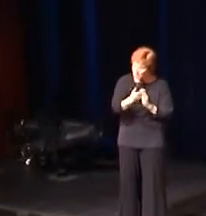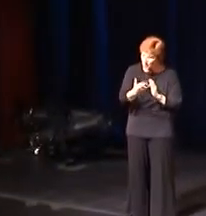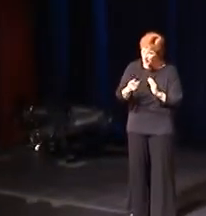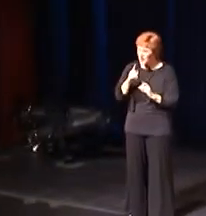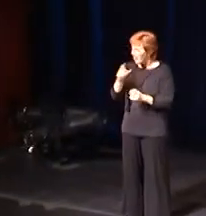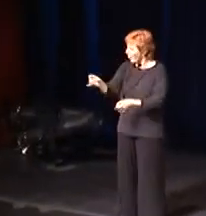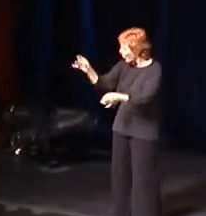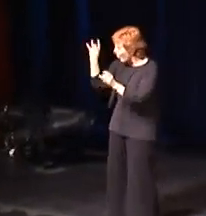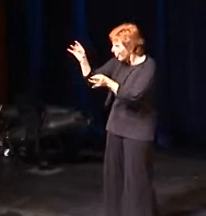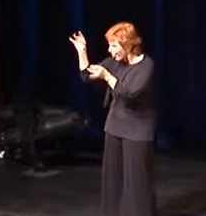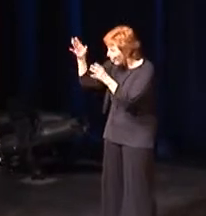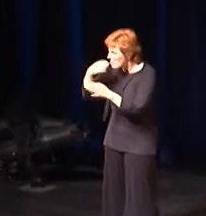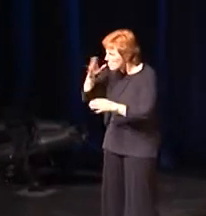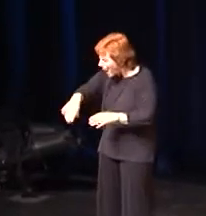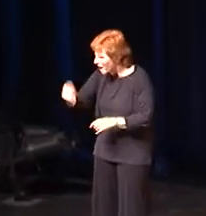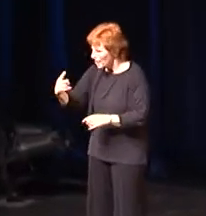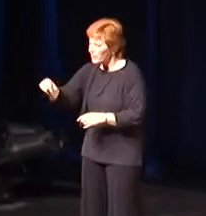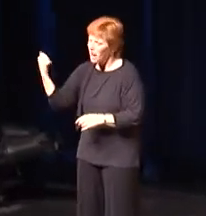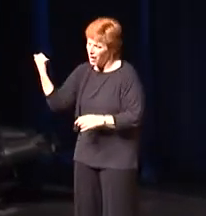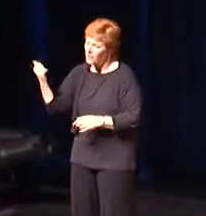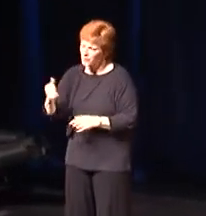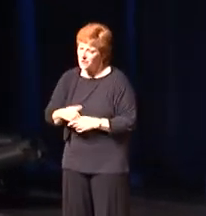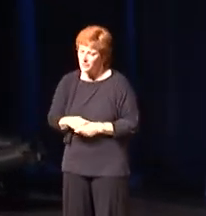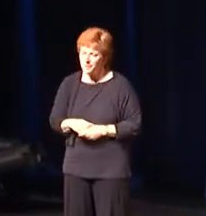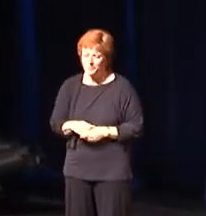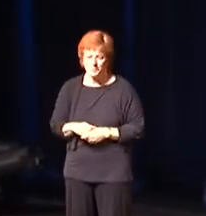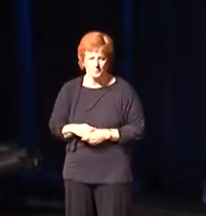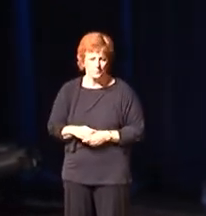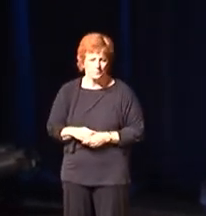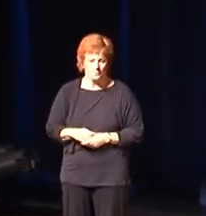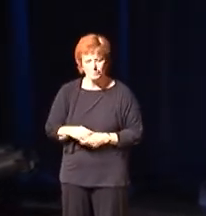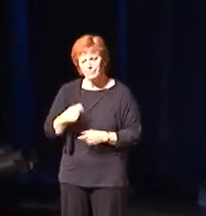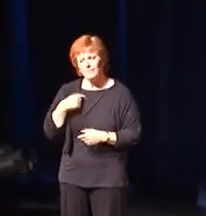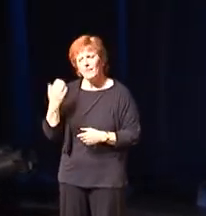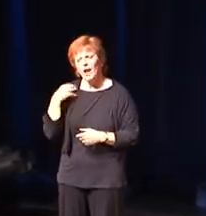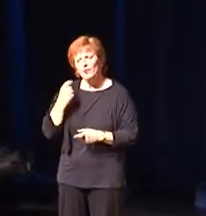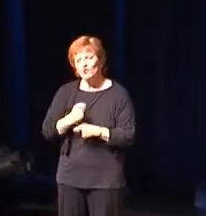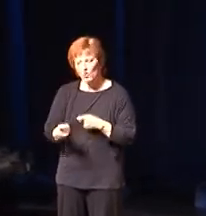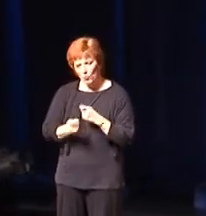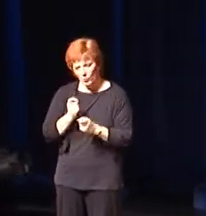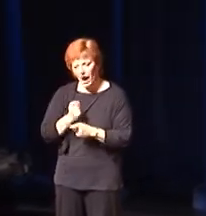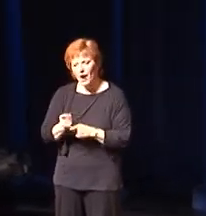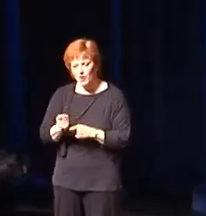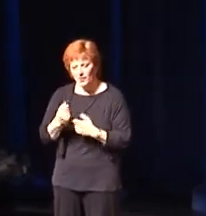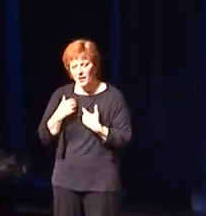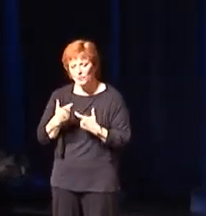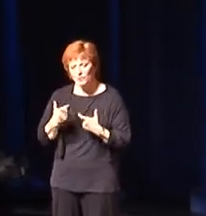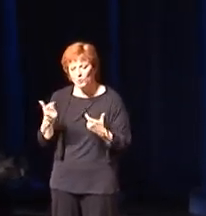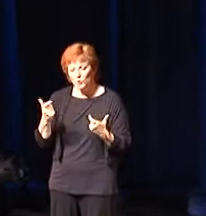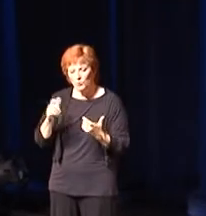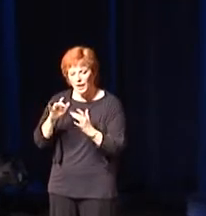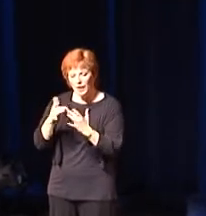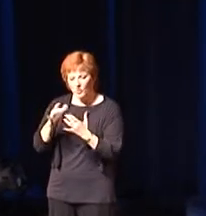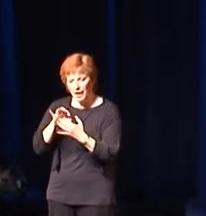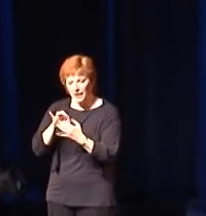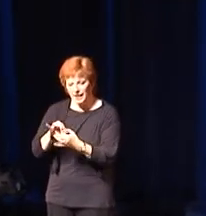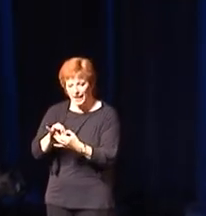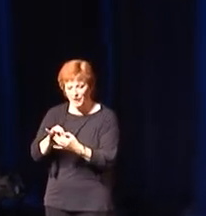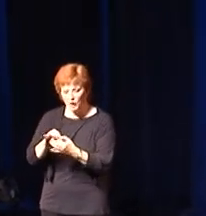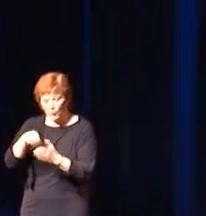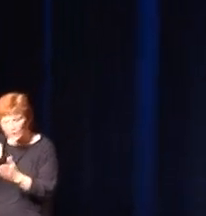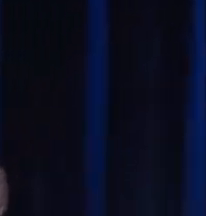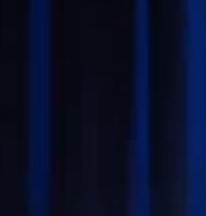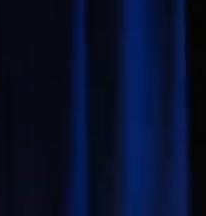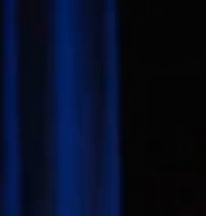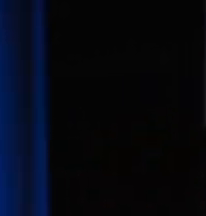really terrible at something else. And I used to joke around that I had a huge internet connection that went deep into